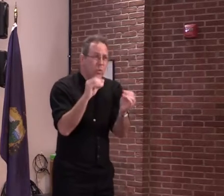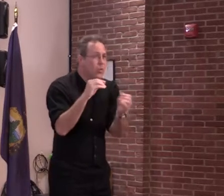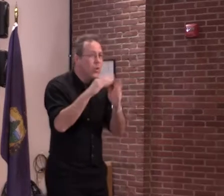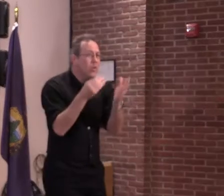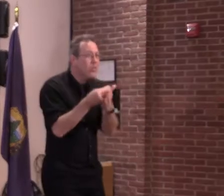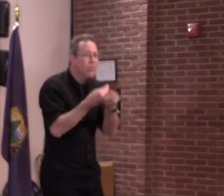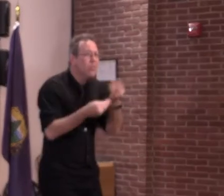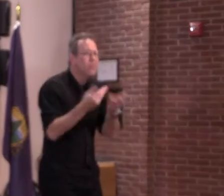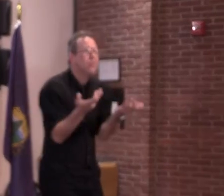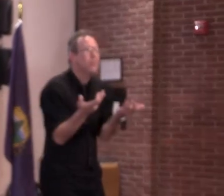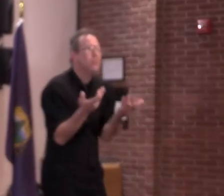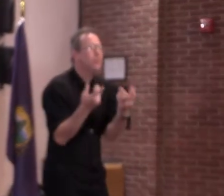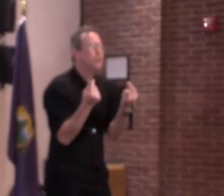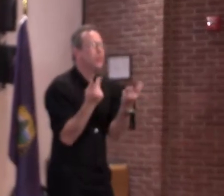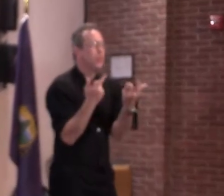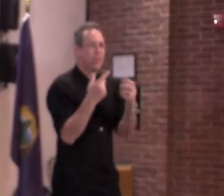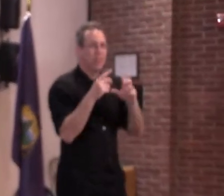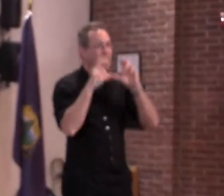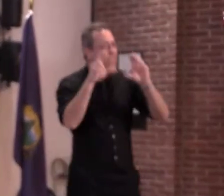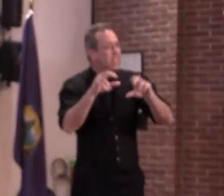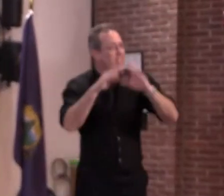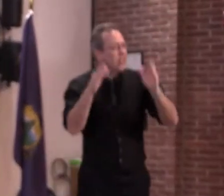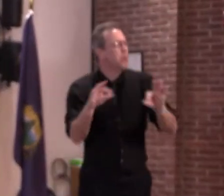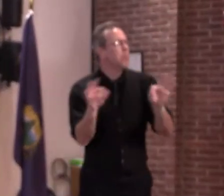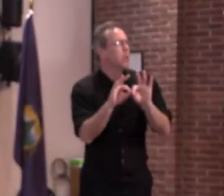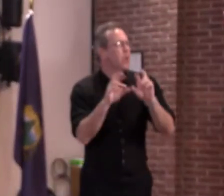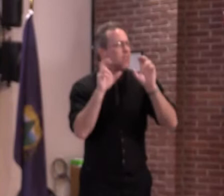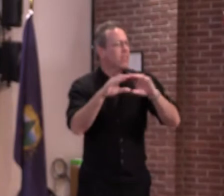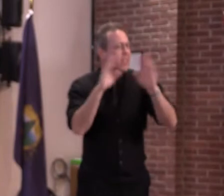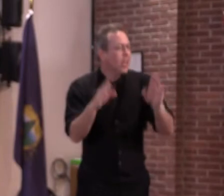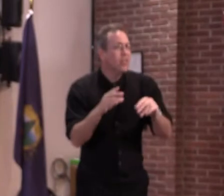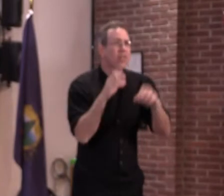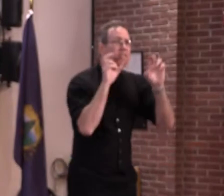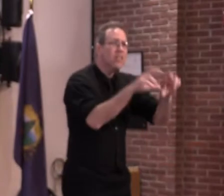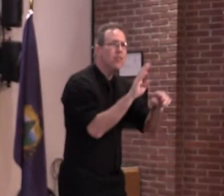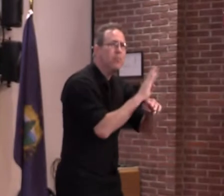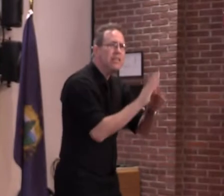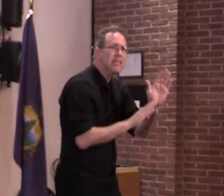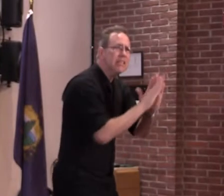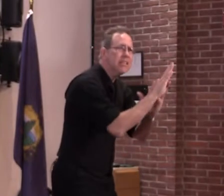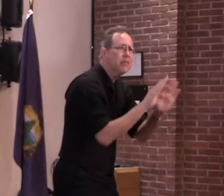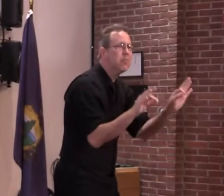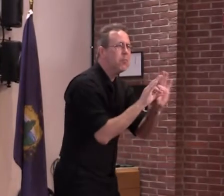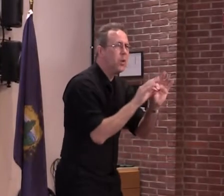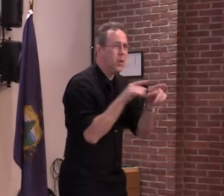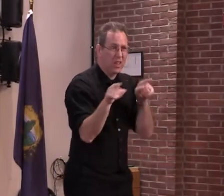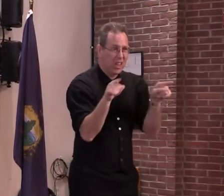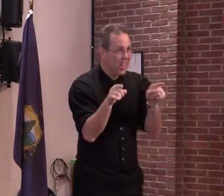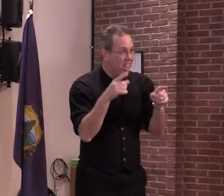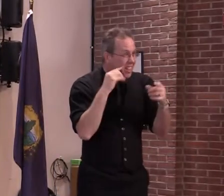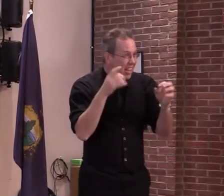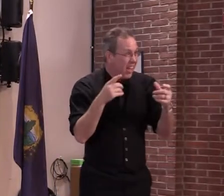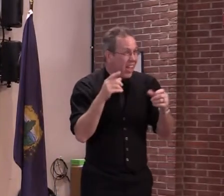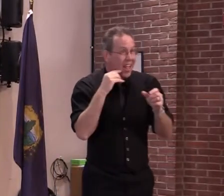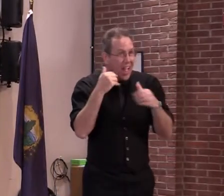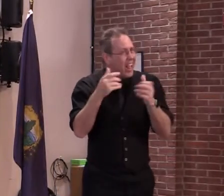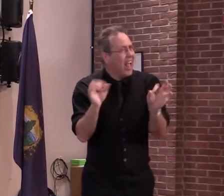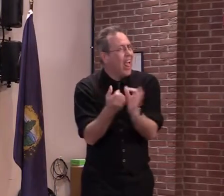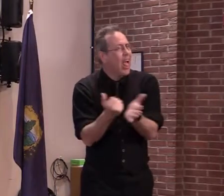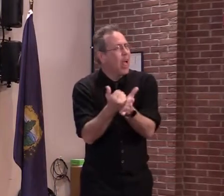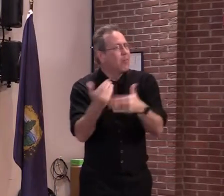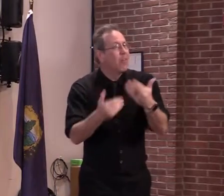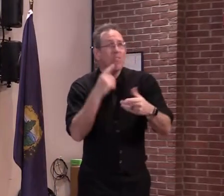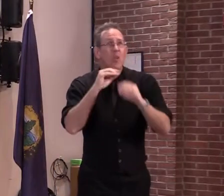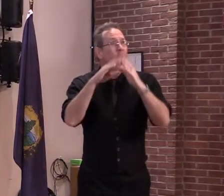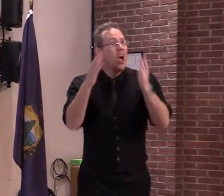as investments in housing and economic development that don't include poison pills, along with other things I want to